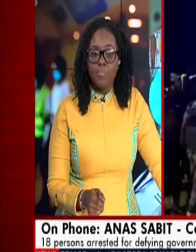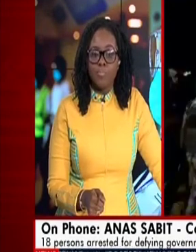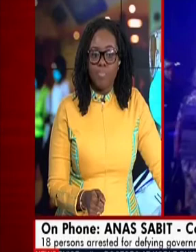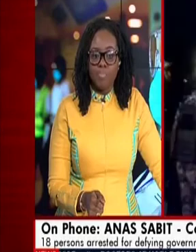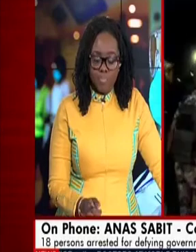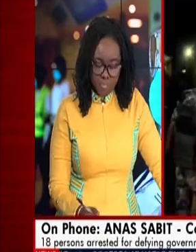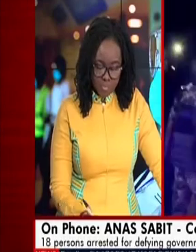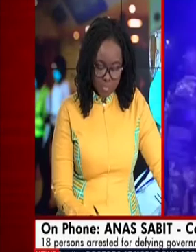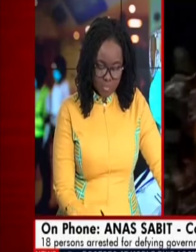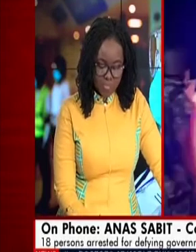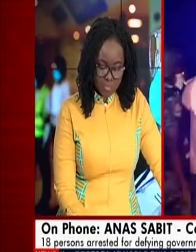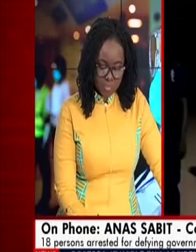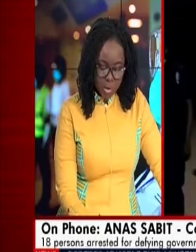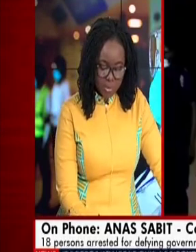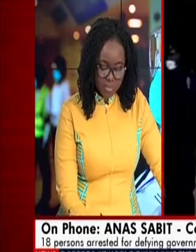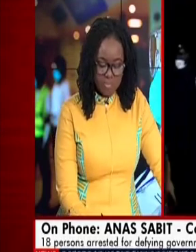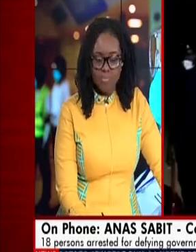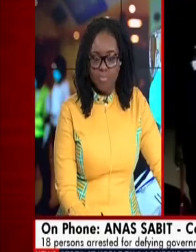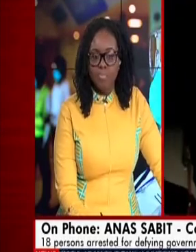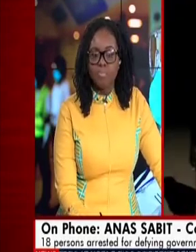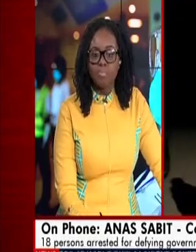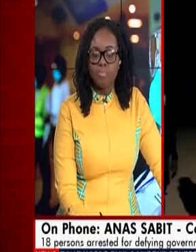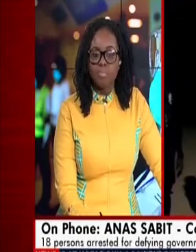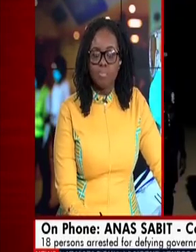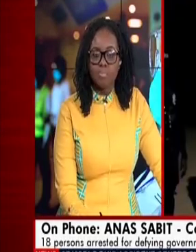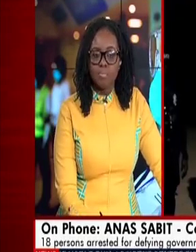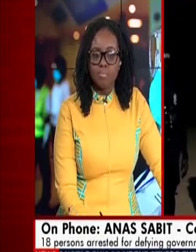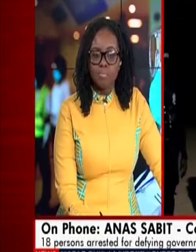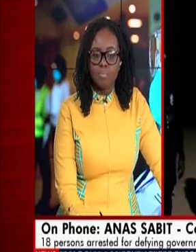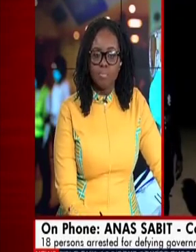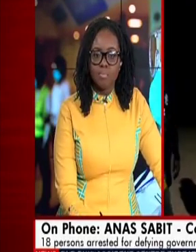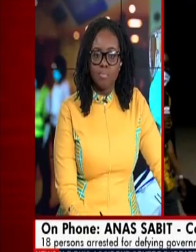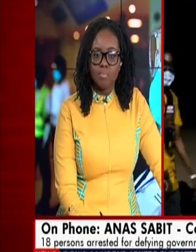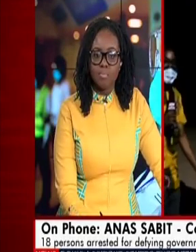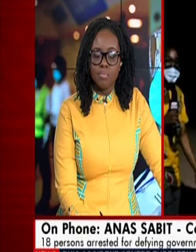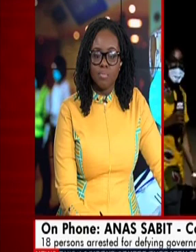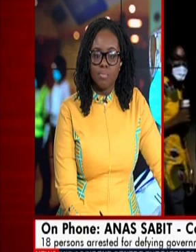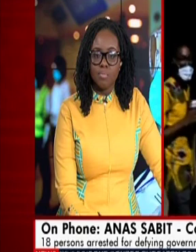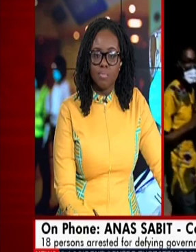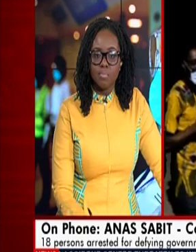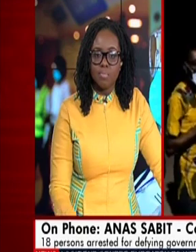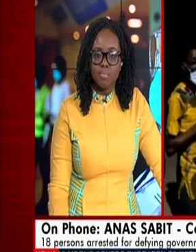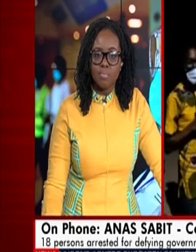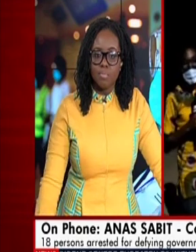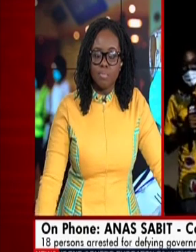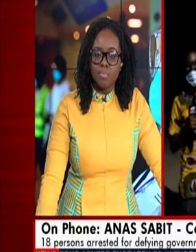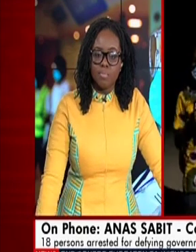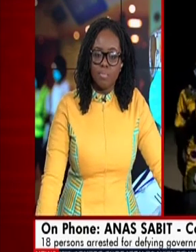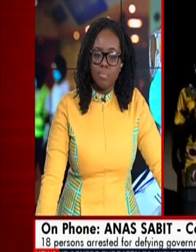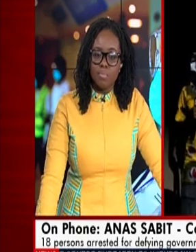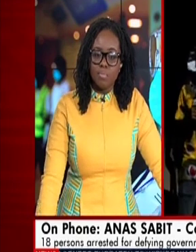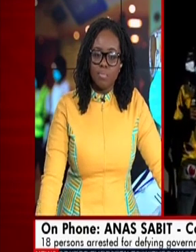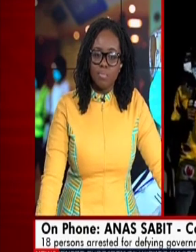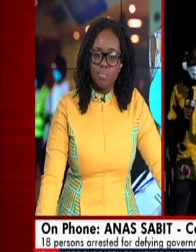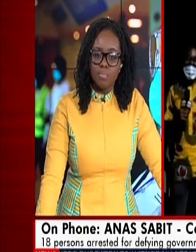Yes, there's no lockdown here. But there's still some, a couple of people who have been disobeying